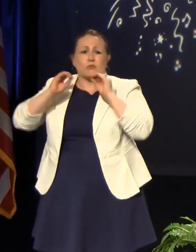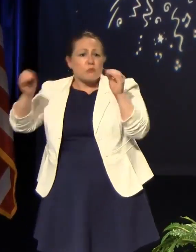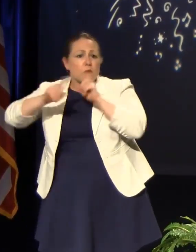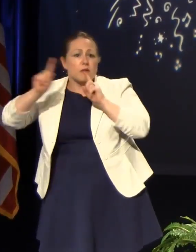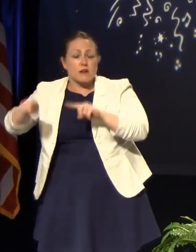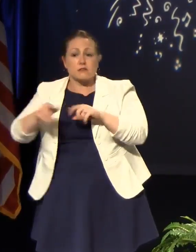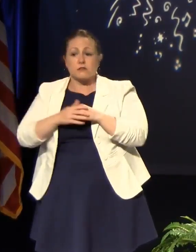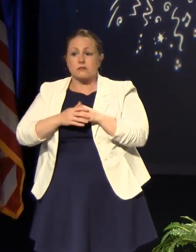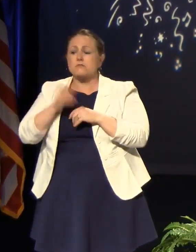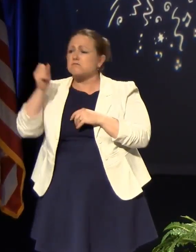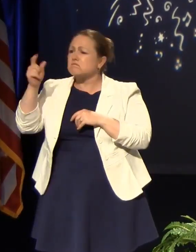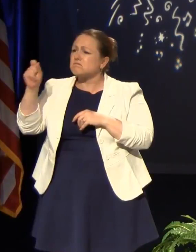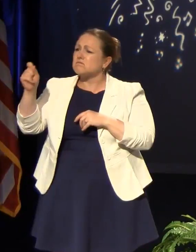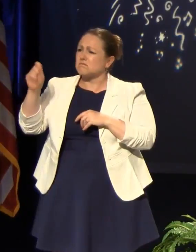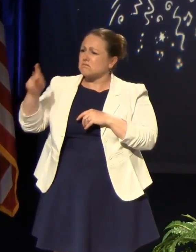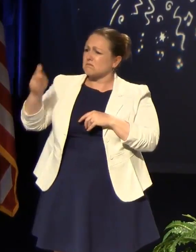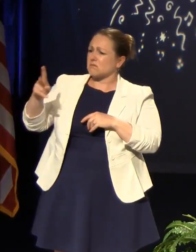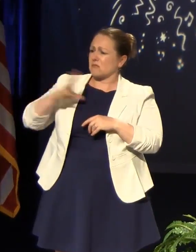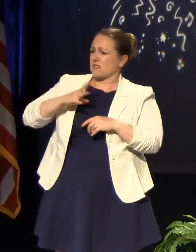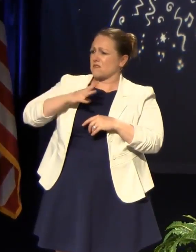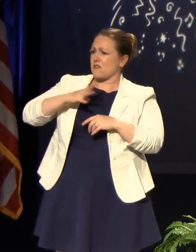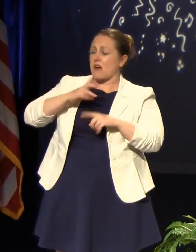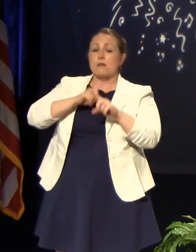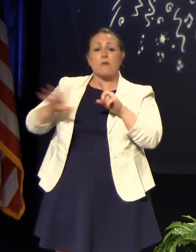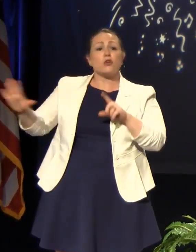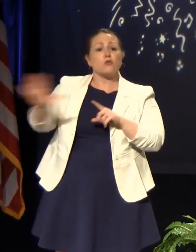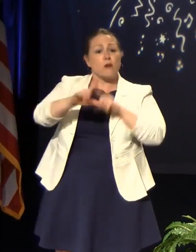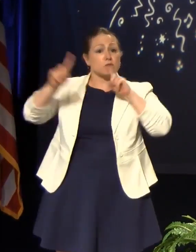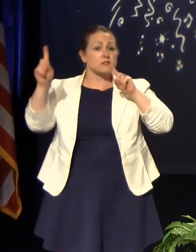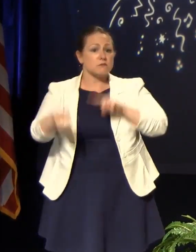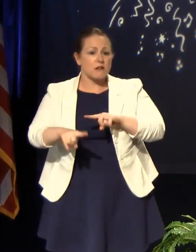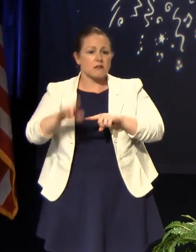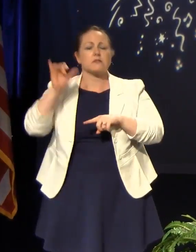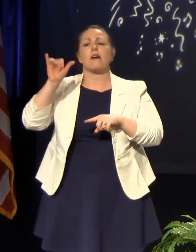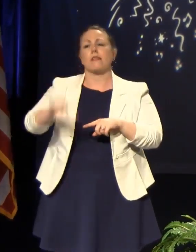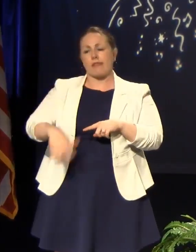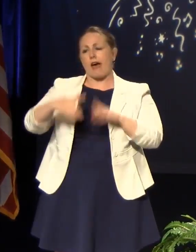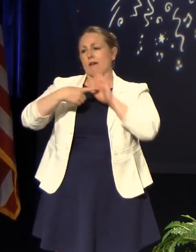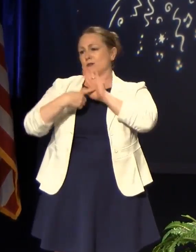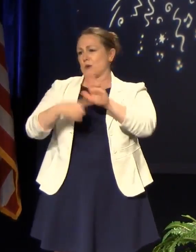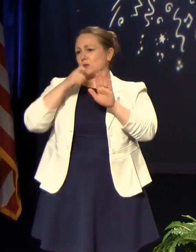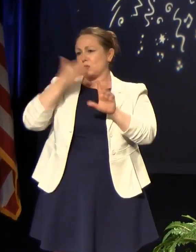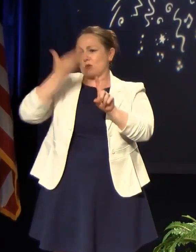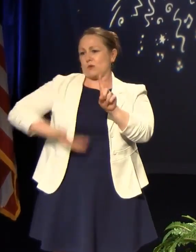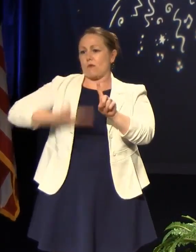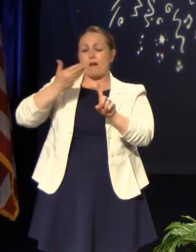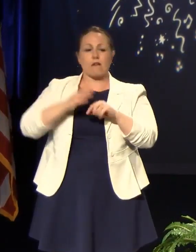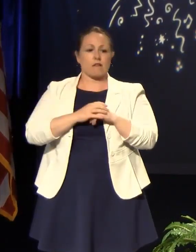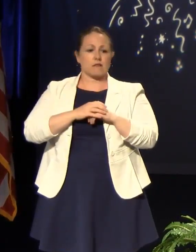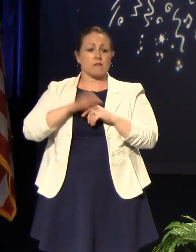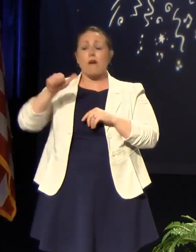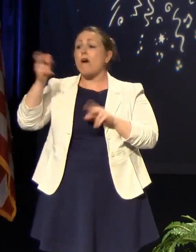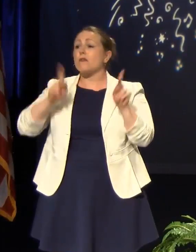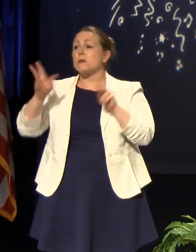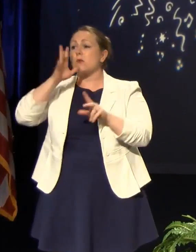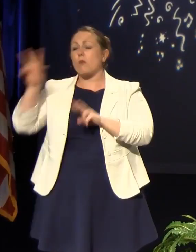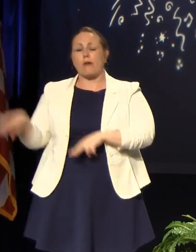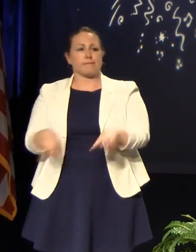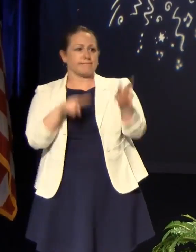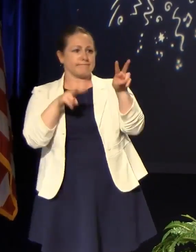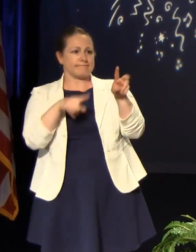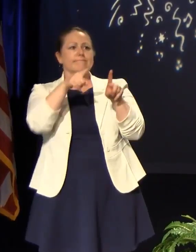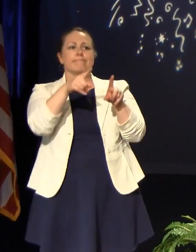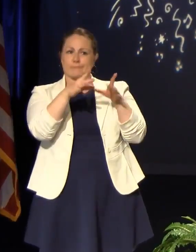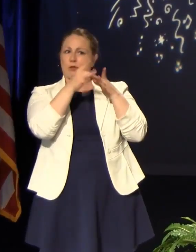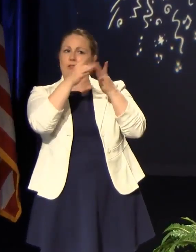situation says more about you as a person. Others will look to you as a leader in tough times, and they will look